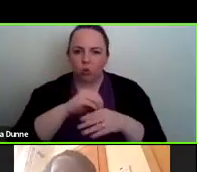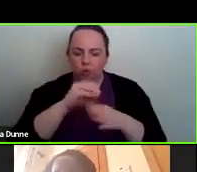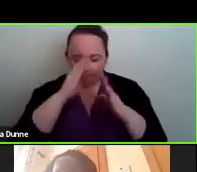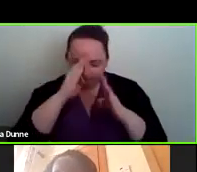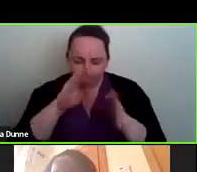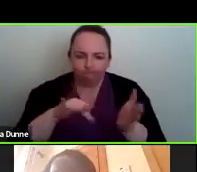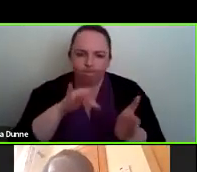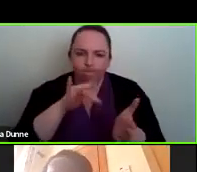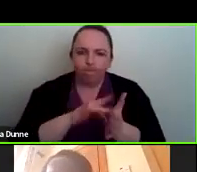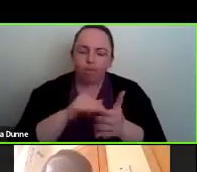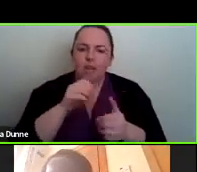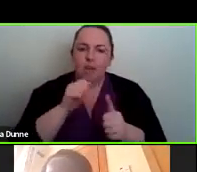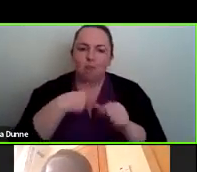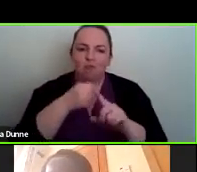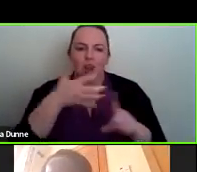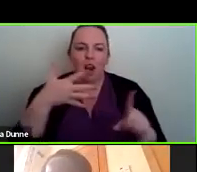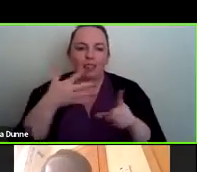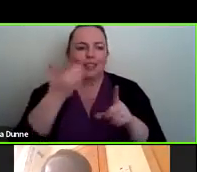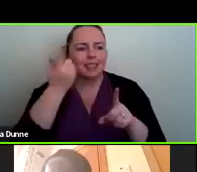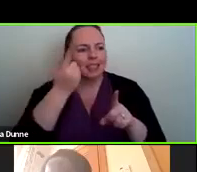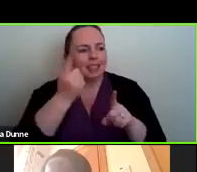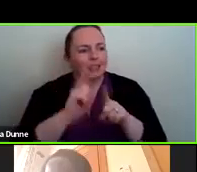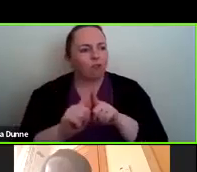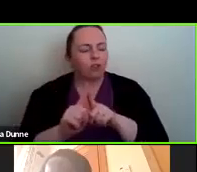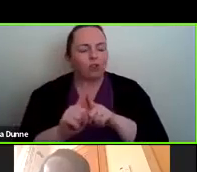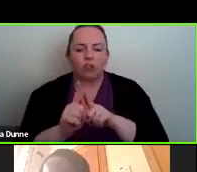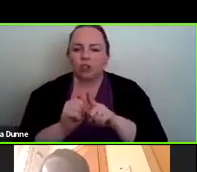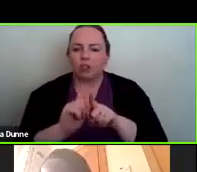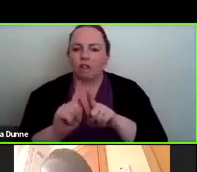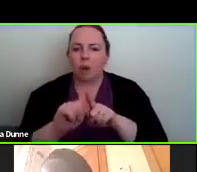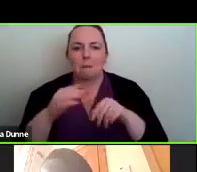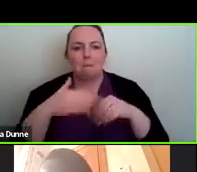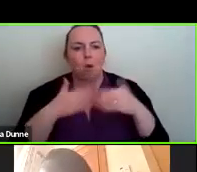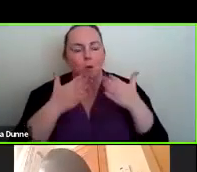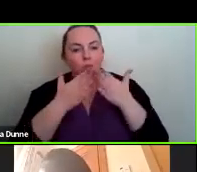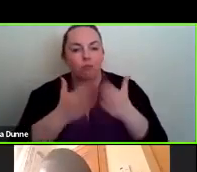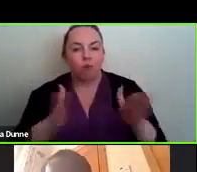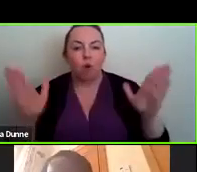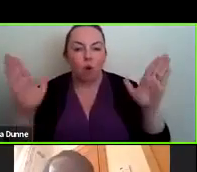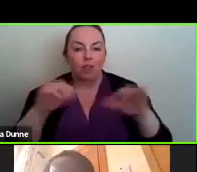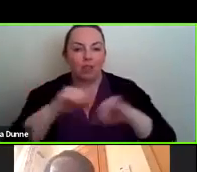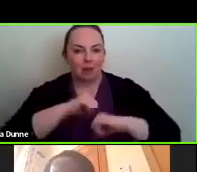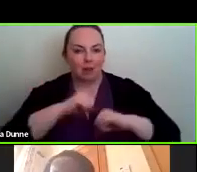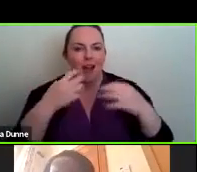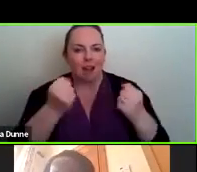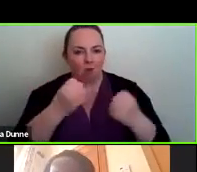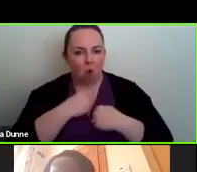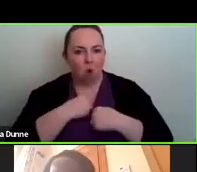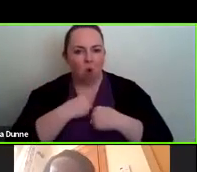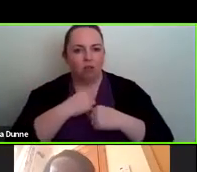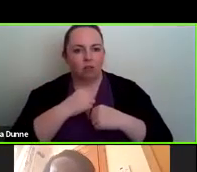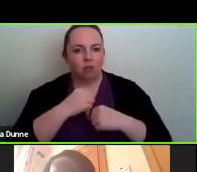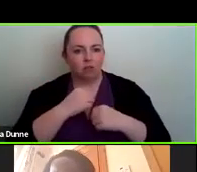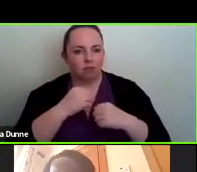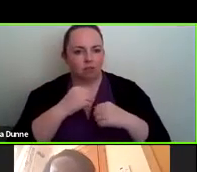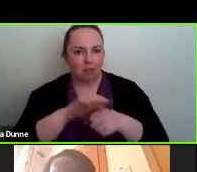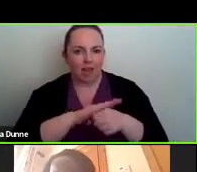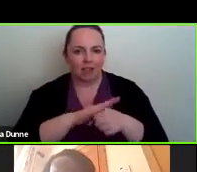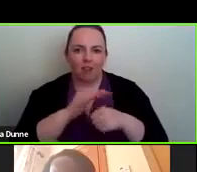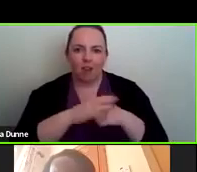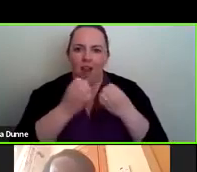to recognize that all of these different broader spaces have a role to play in the broad education of everybody.